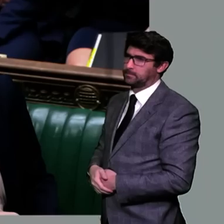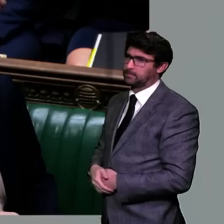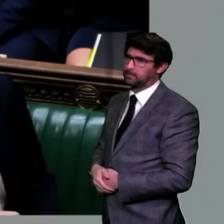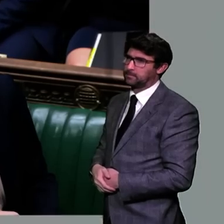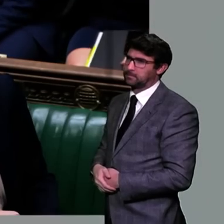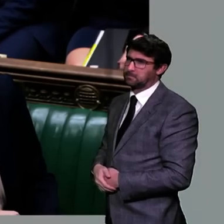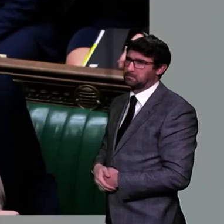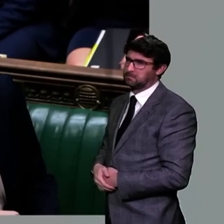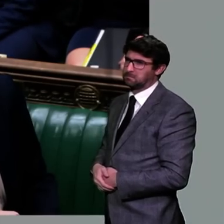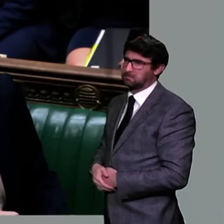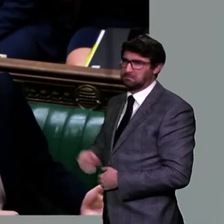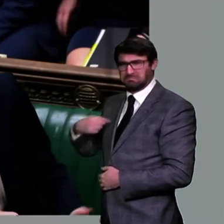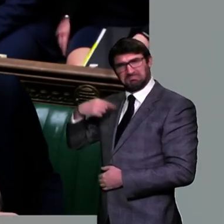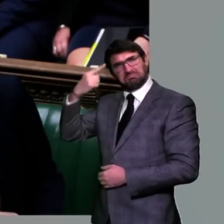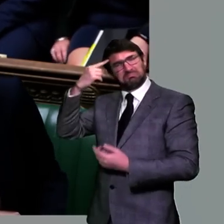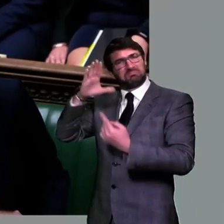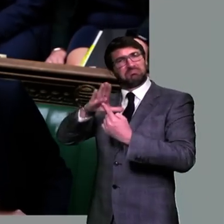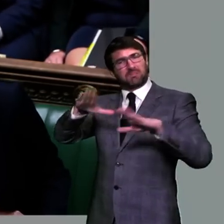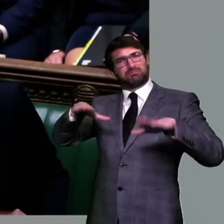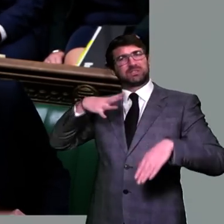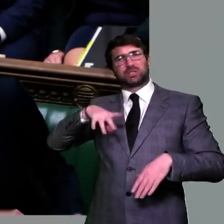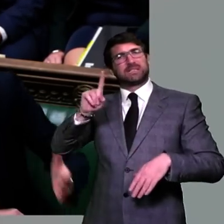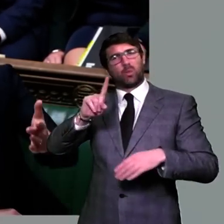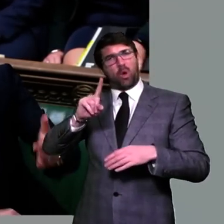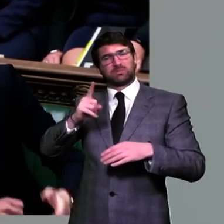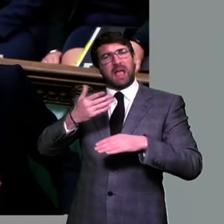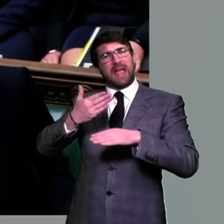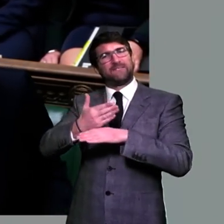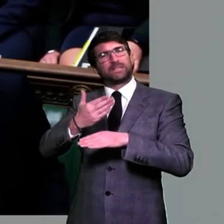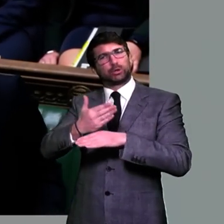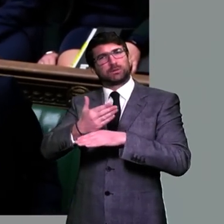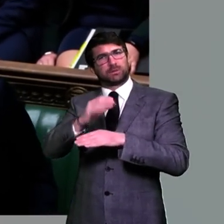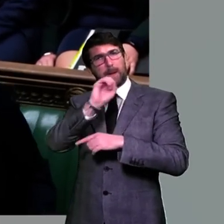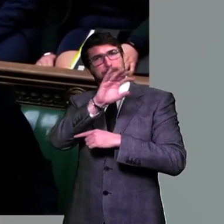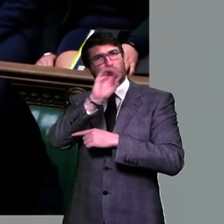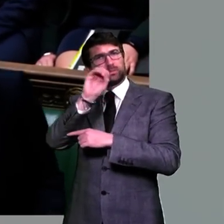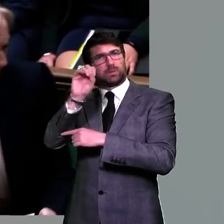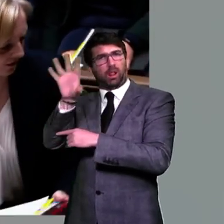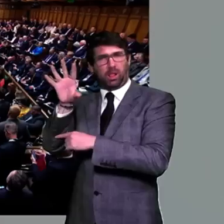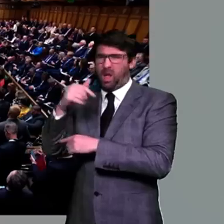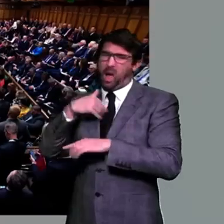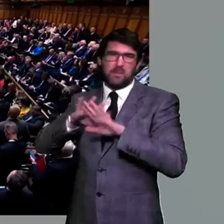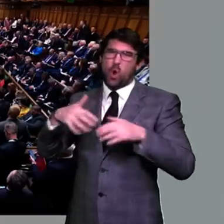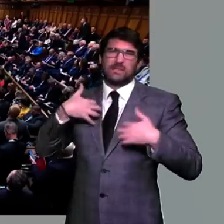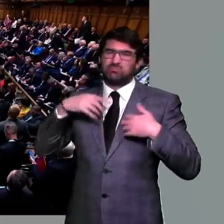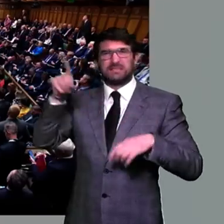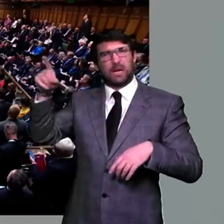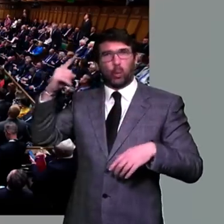delivers for people across this country, and that's what I'm focused on, not making ideological points.